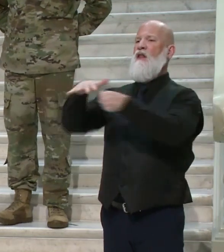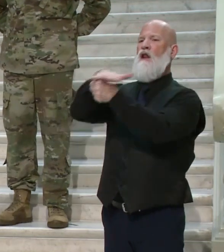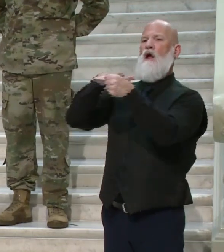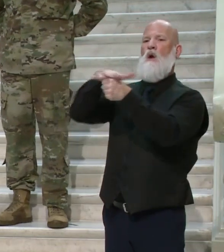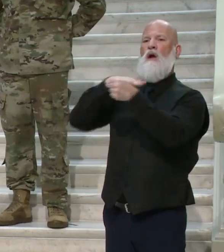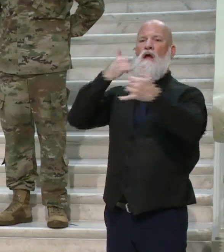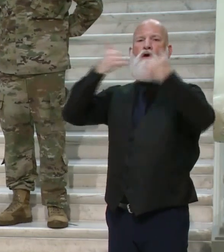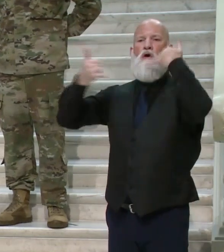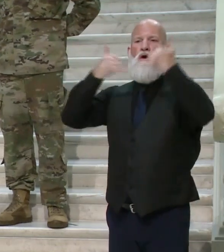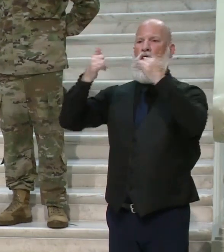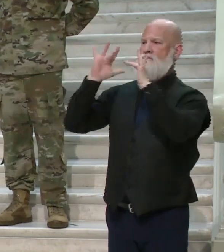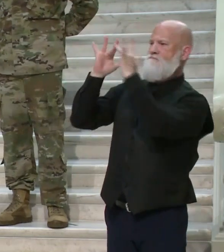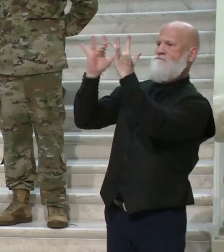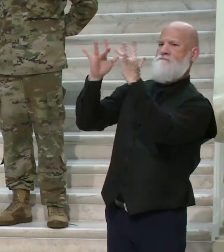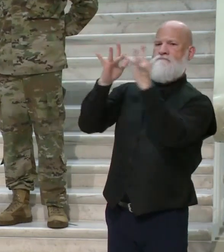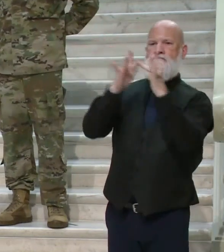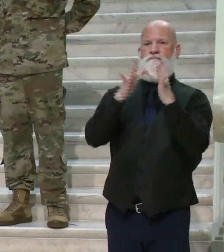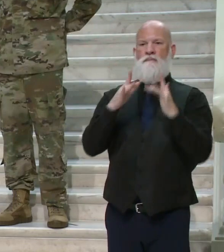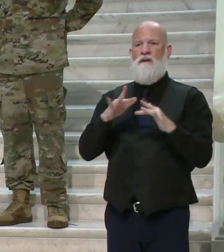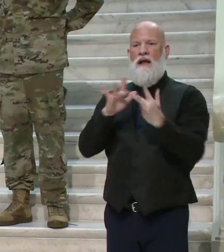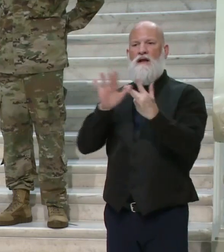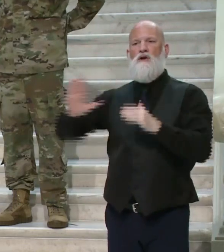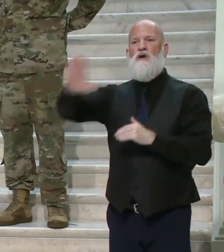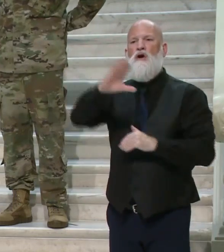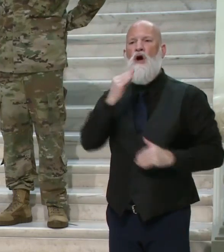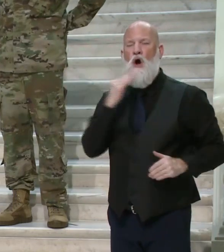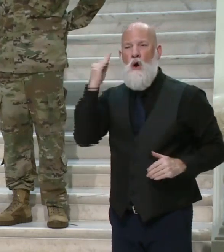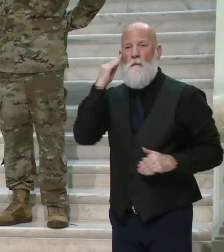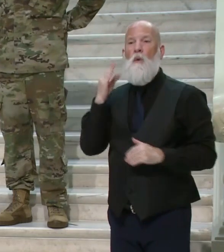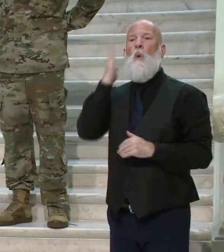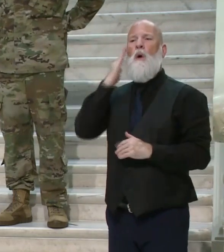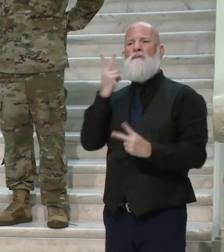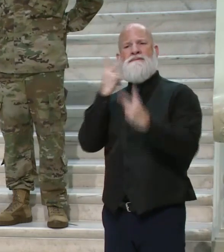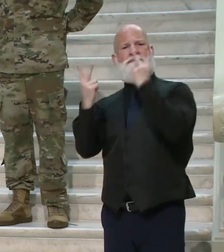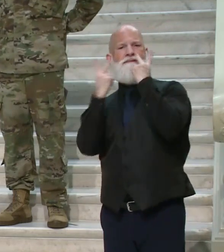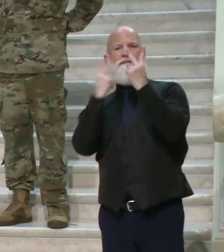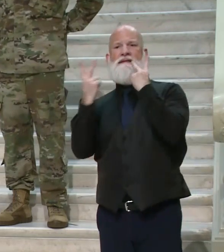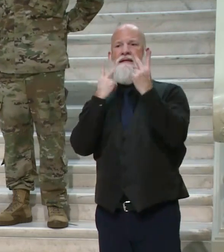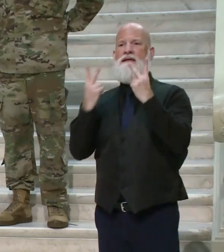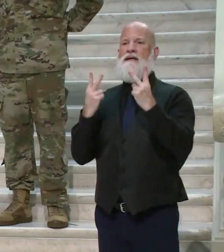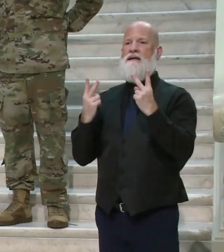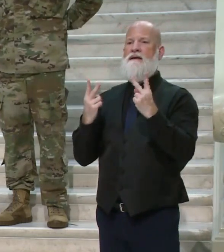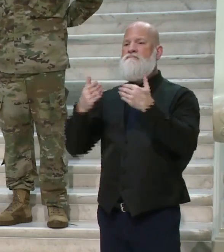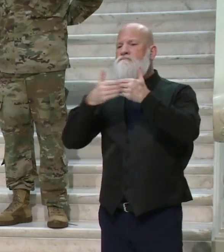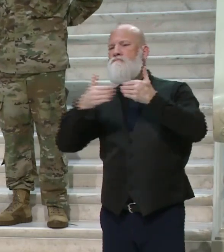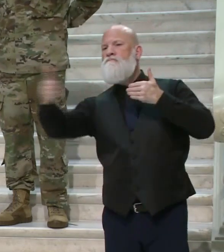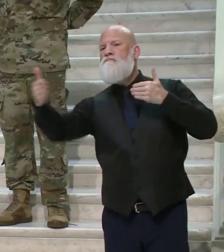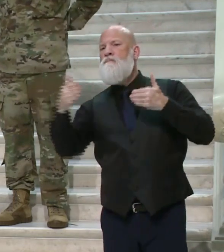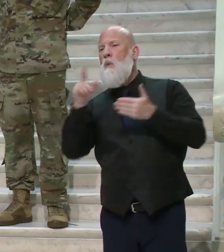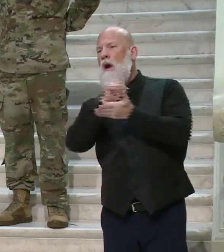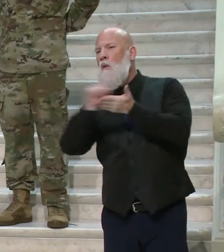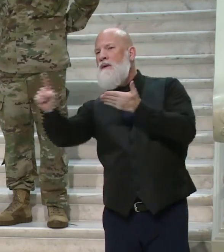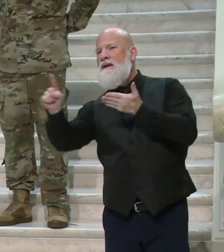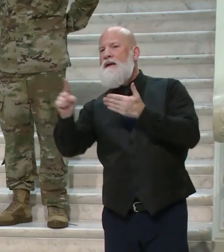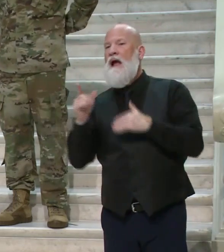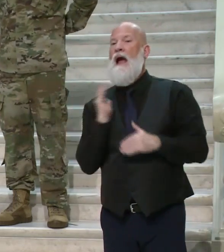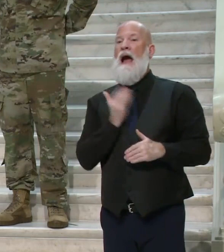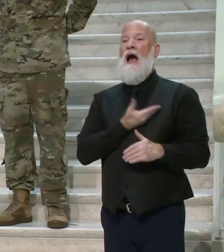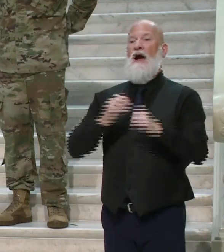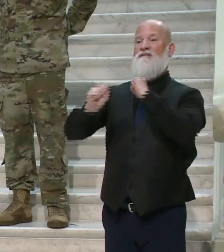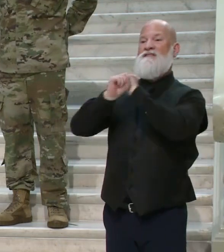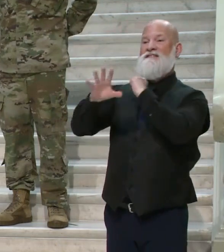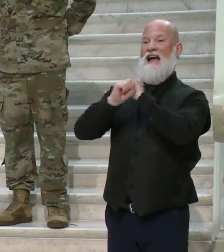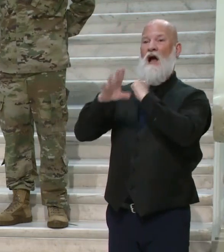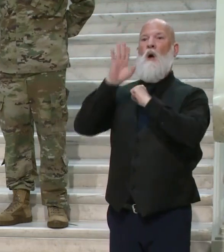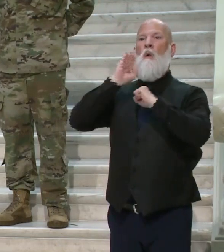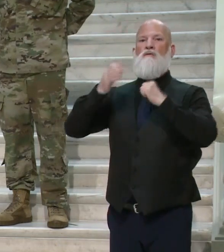And I think we will be seeing in the next week a media campaign just trying to advertise how